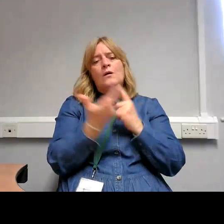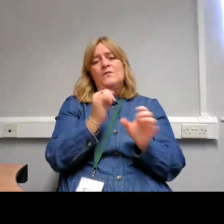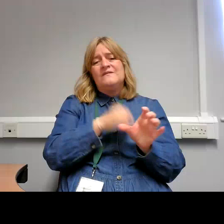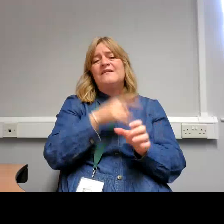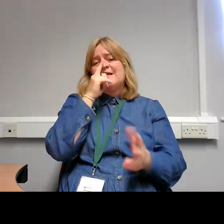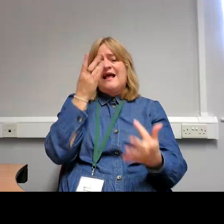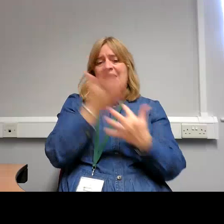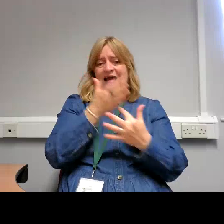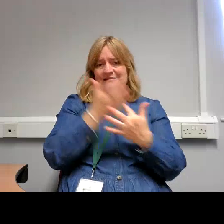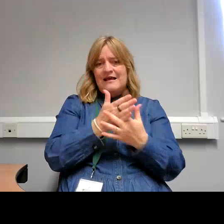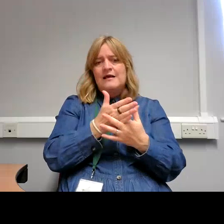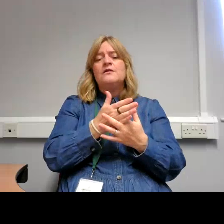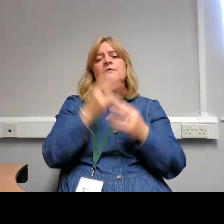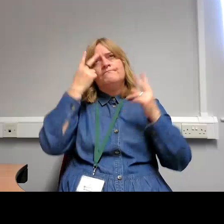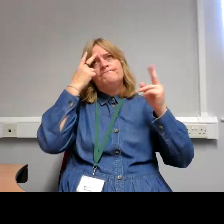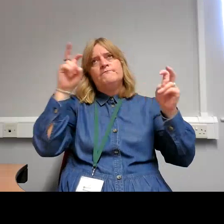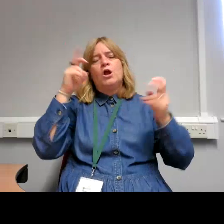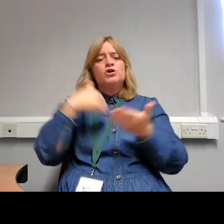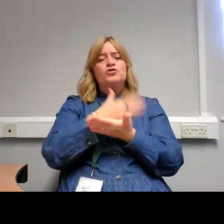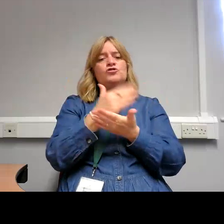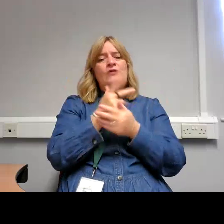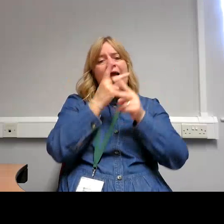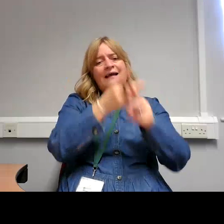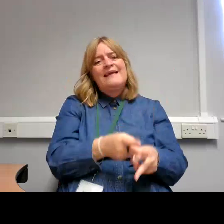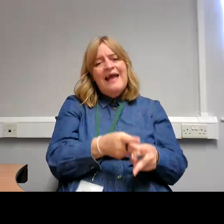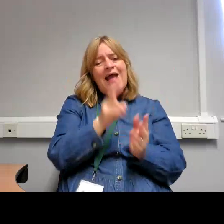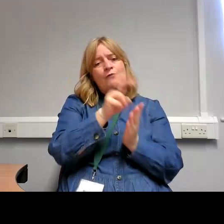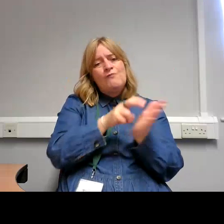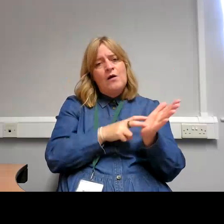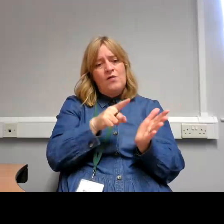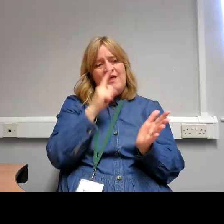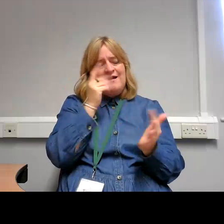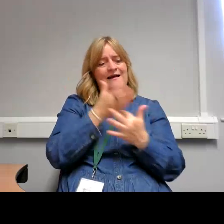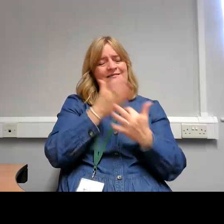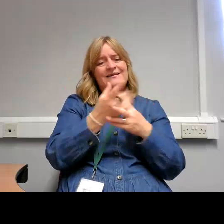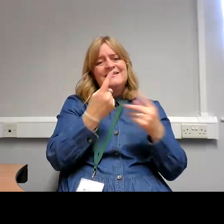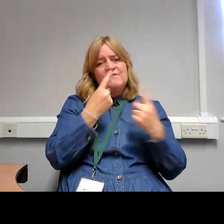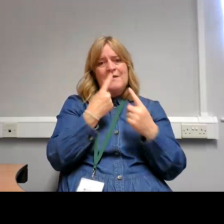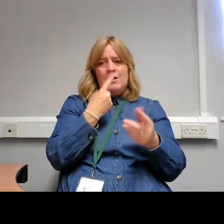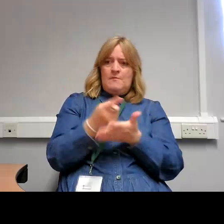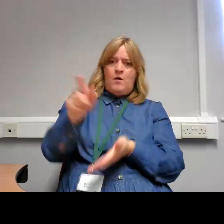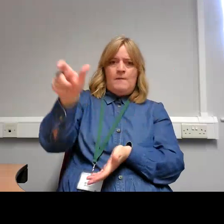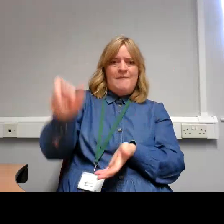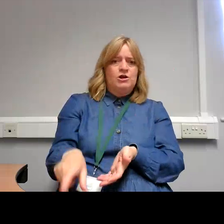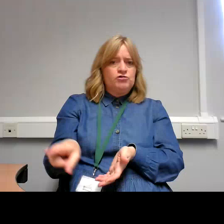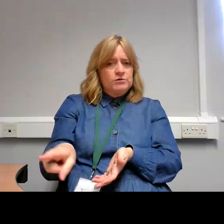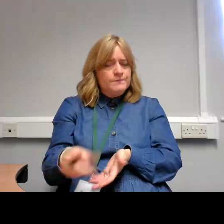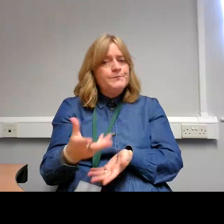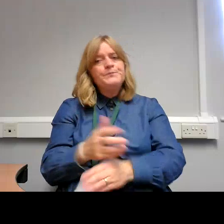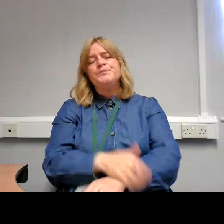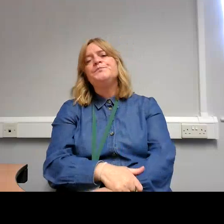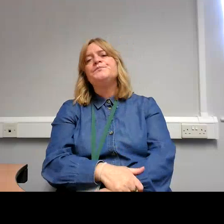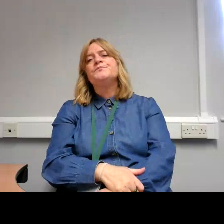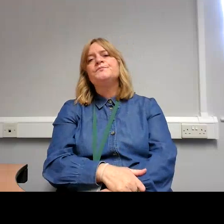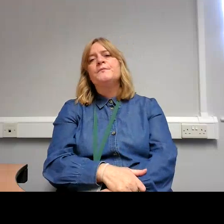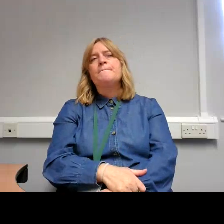the shared care record and see information on patients, if that helps.